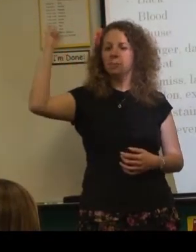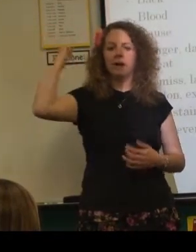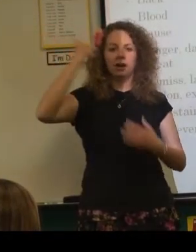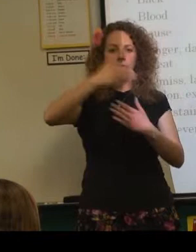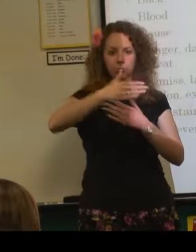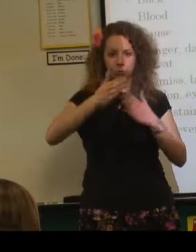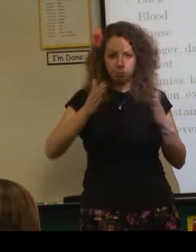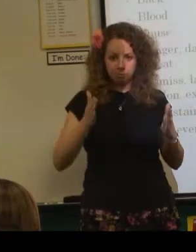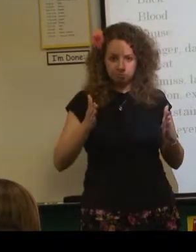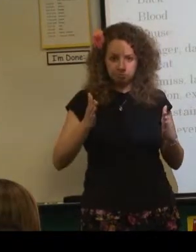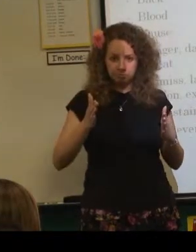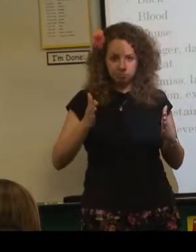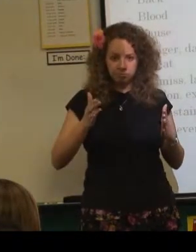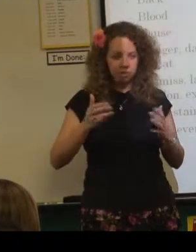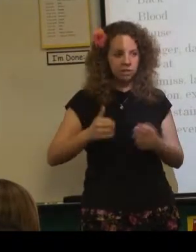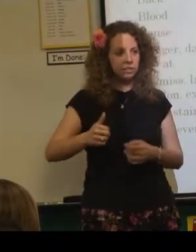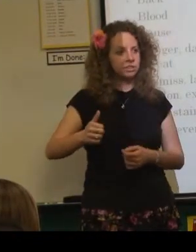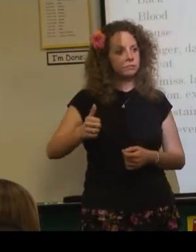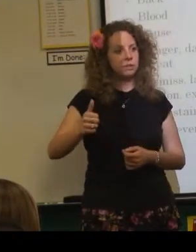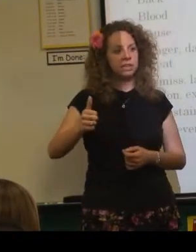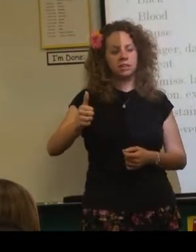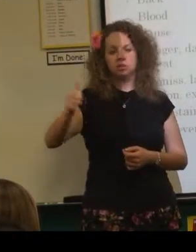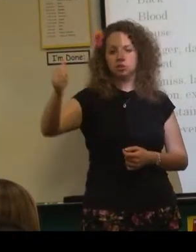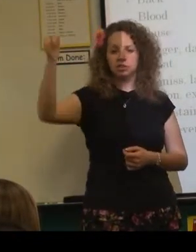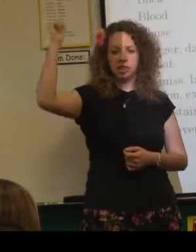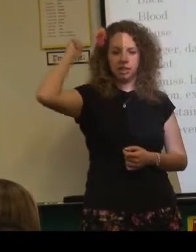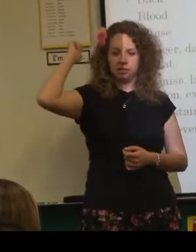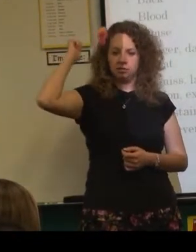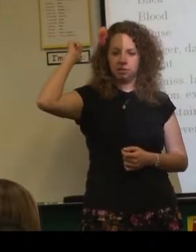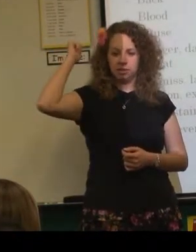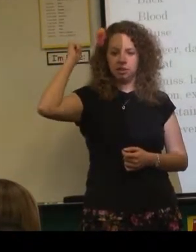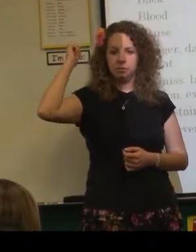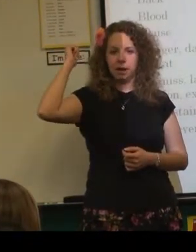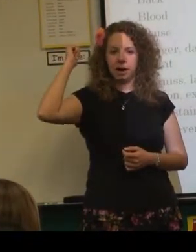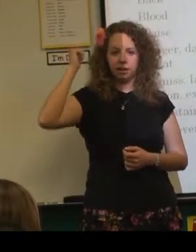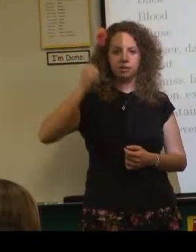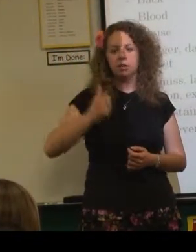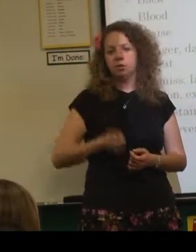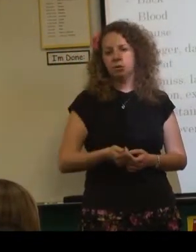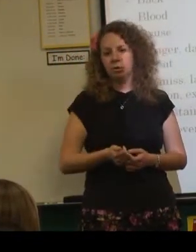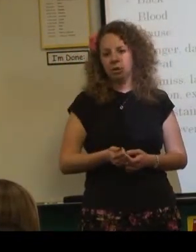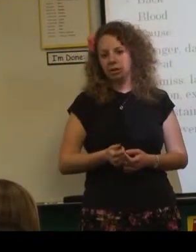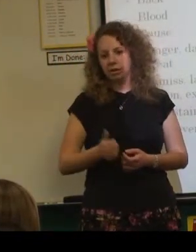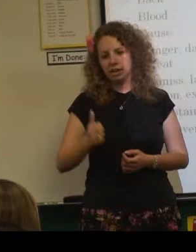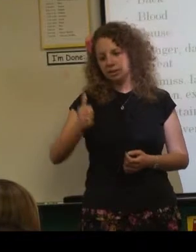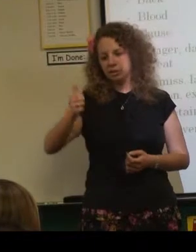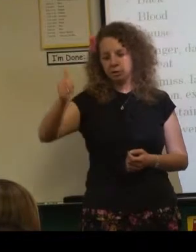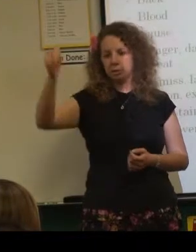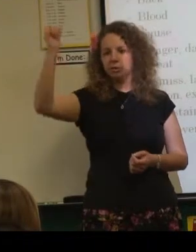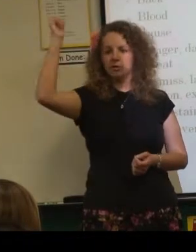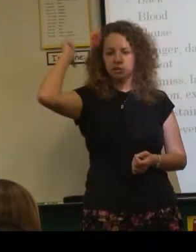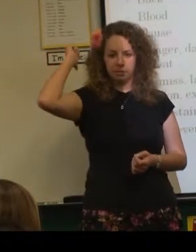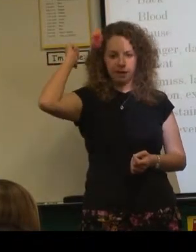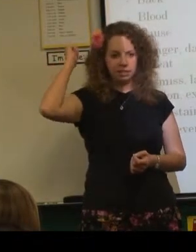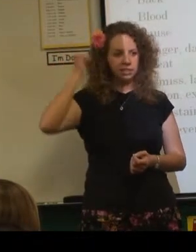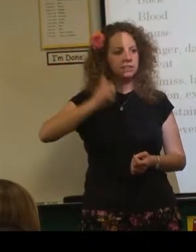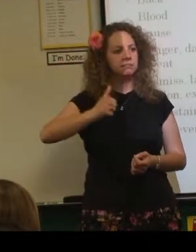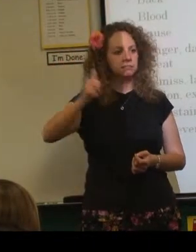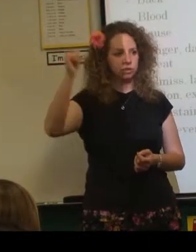back room. This can be just like in the back, or like you could be referring to the back seat, just